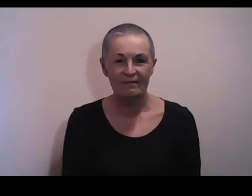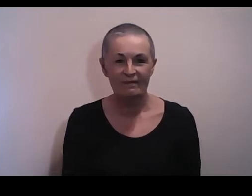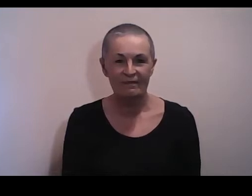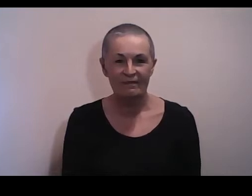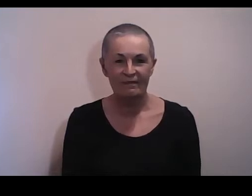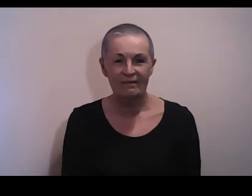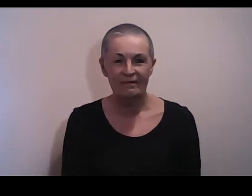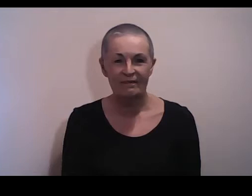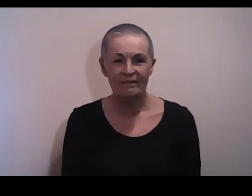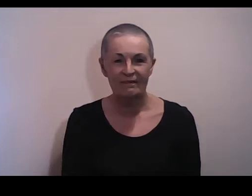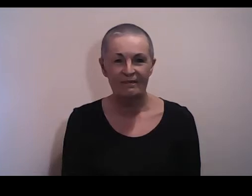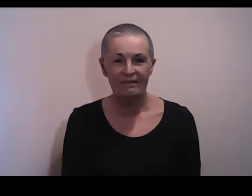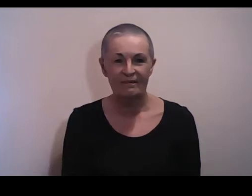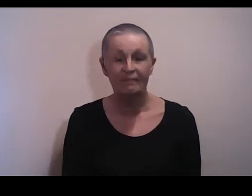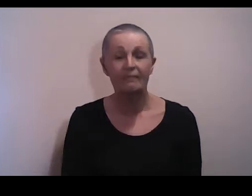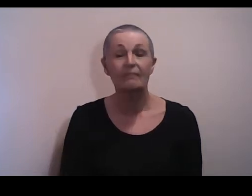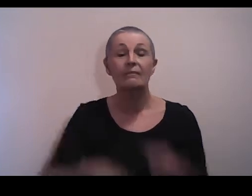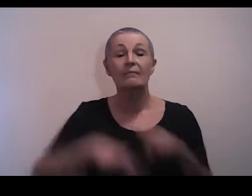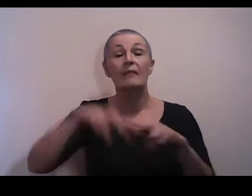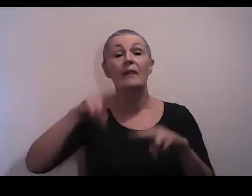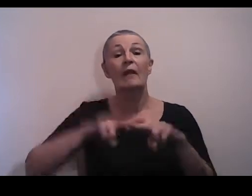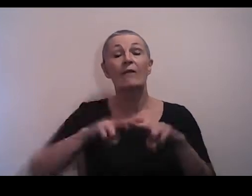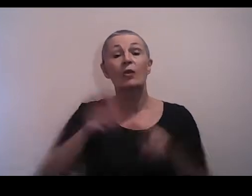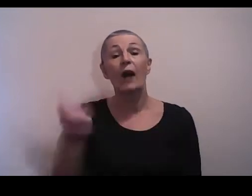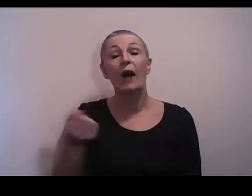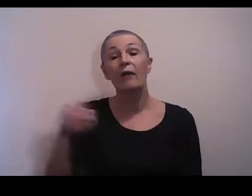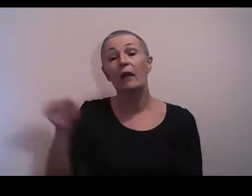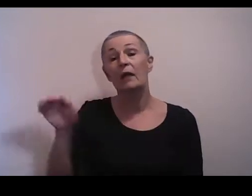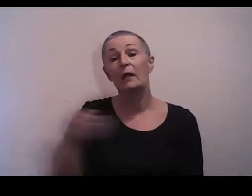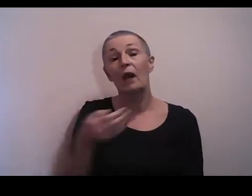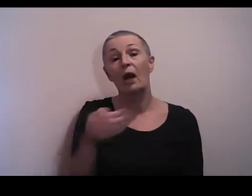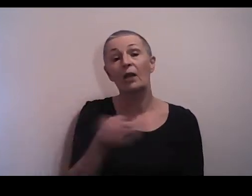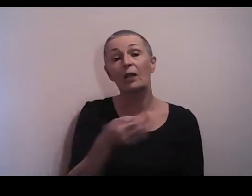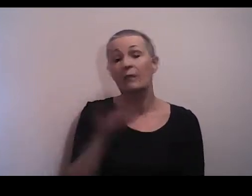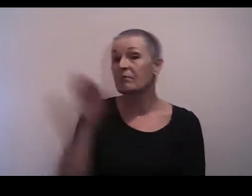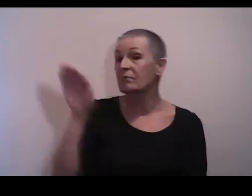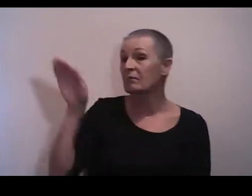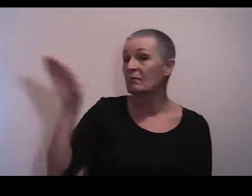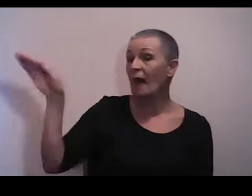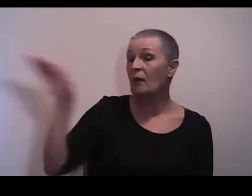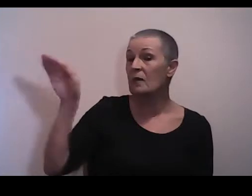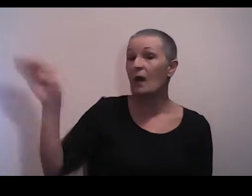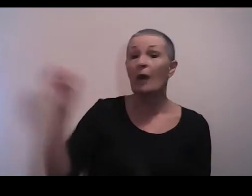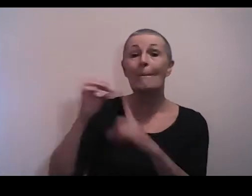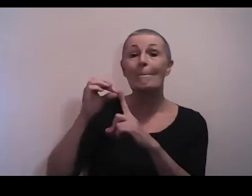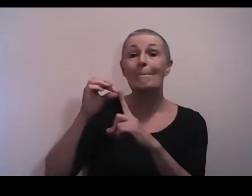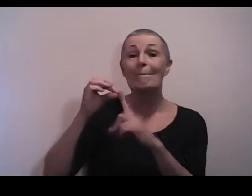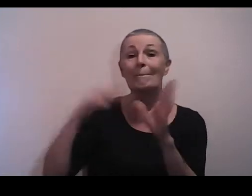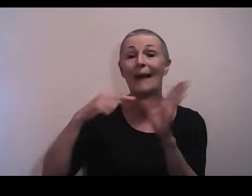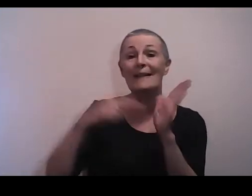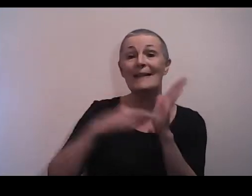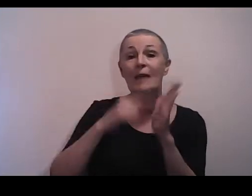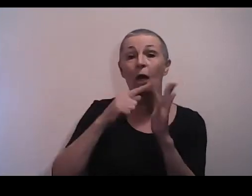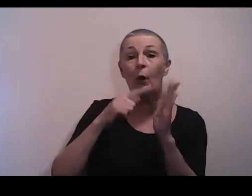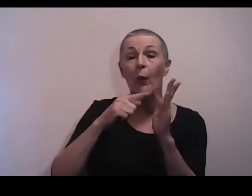If you have a garden or a patio, it's so lovely to do this outside. In the winter time even, you can do it if